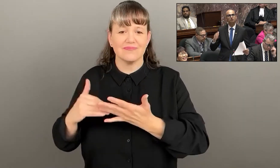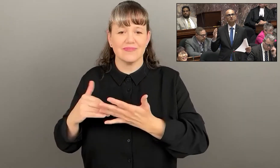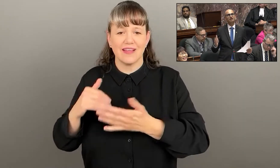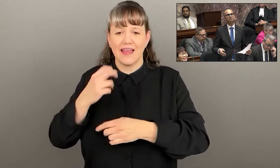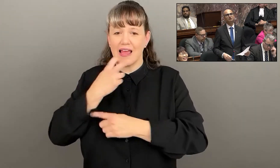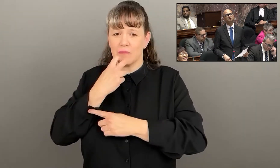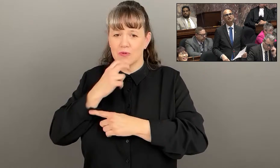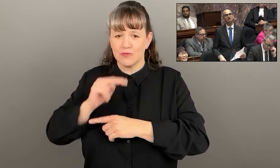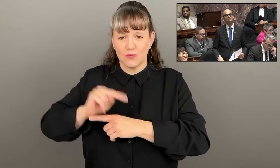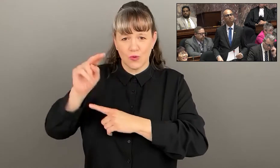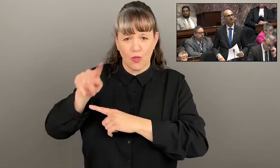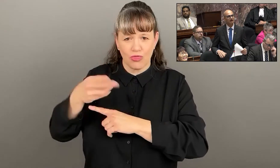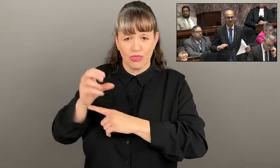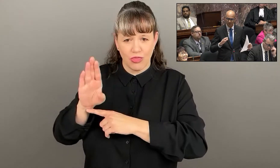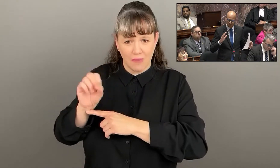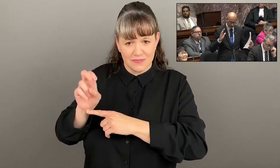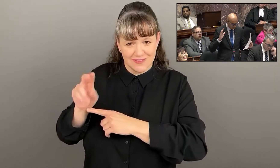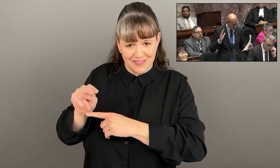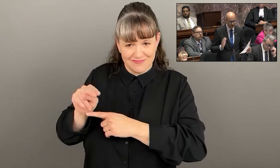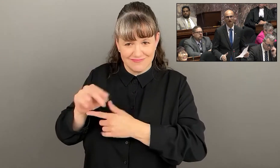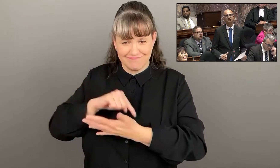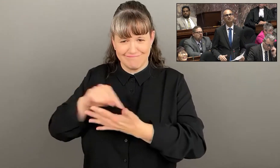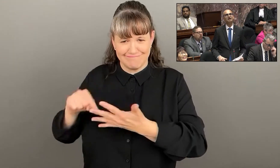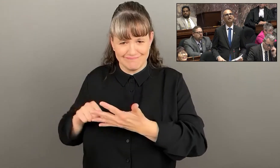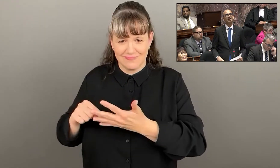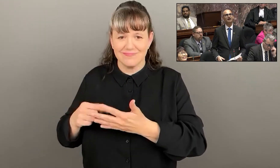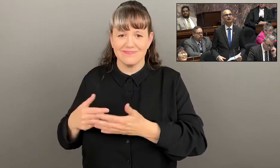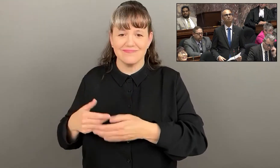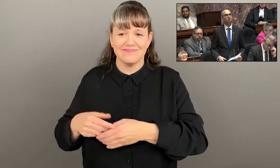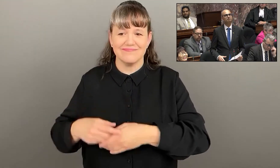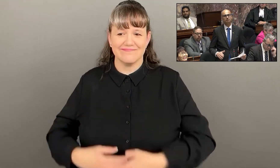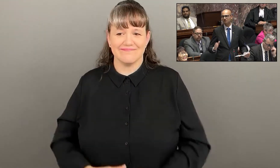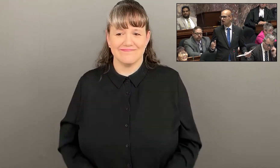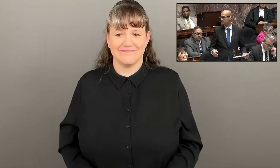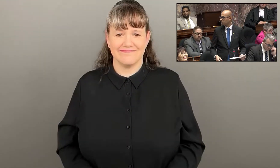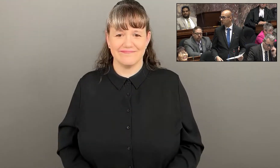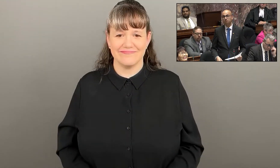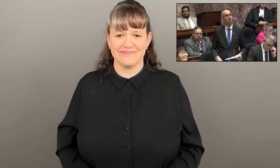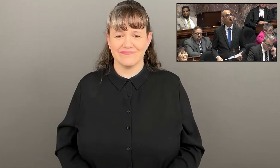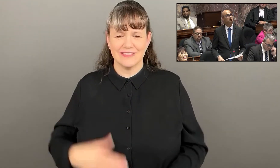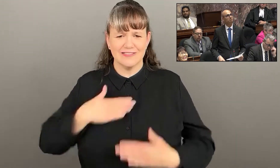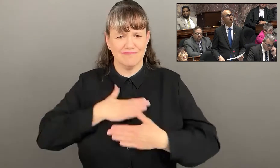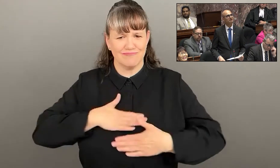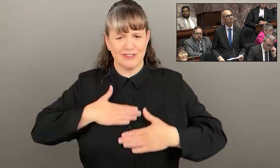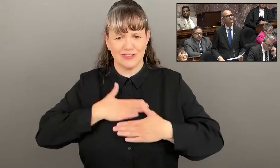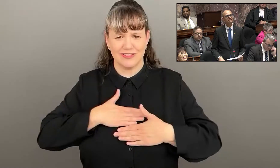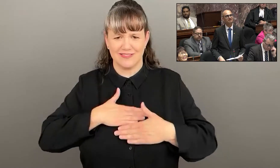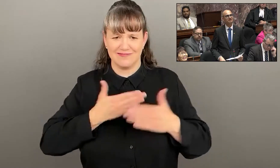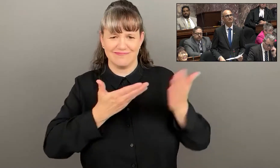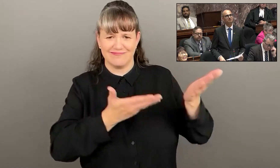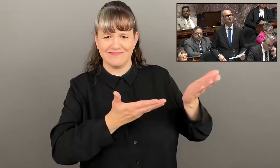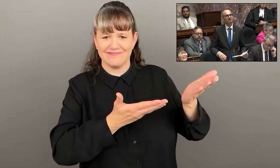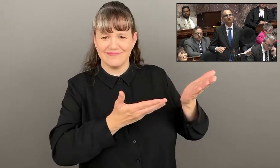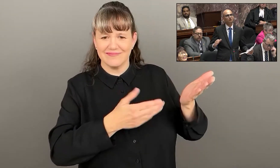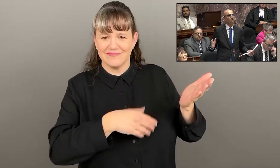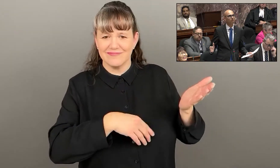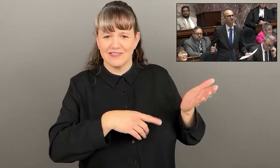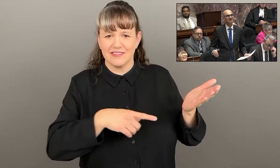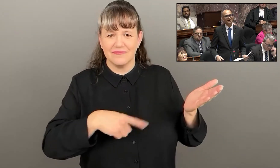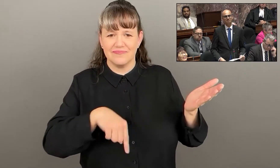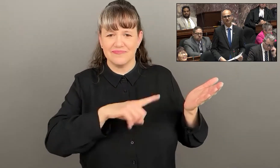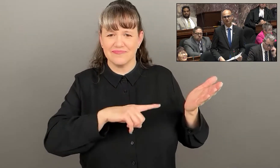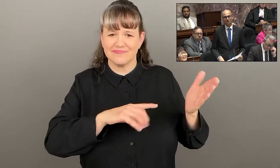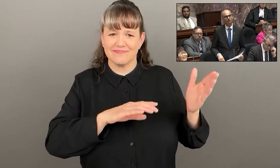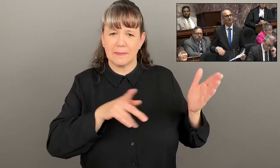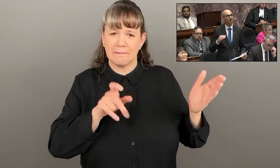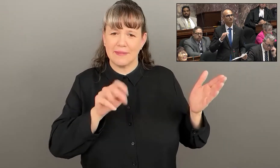all appreciate Peter C. Very much. We've developed a good partnership with him, and he keeps us on our toes